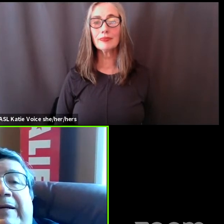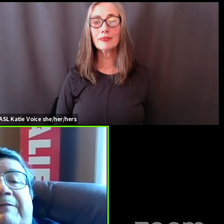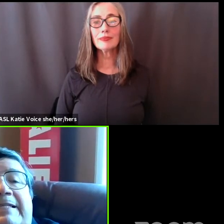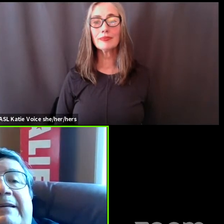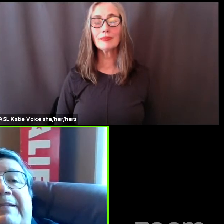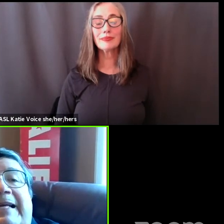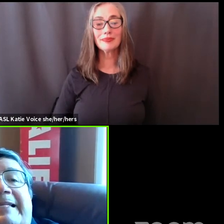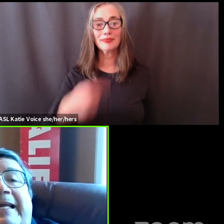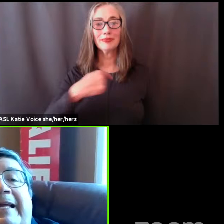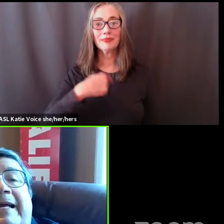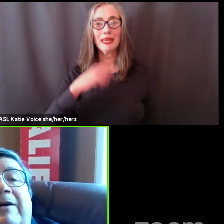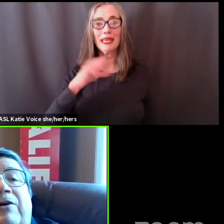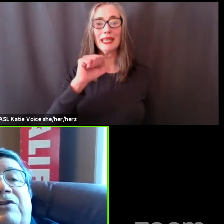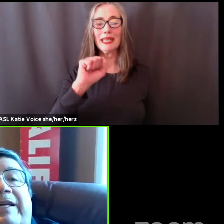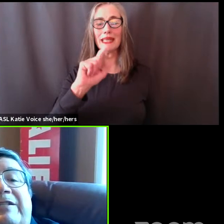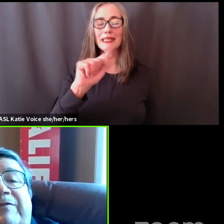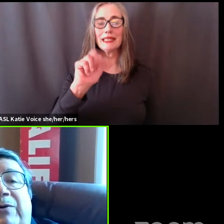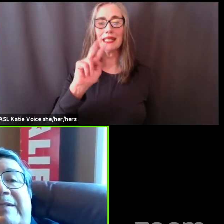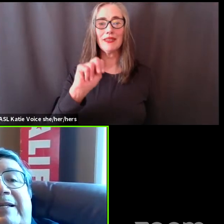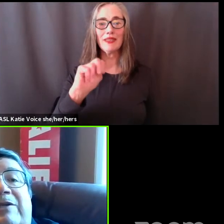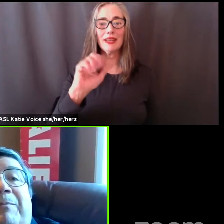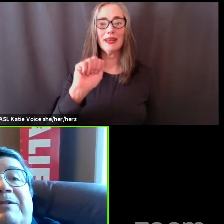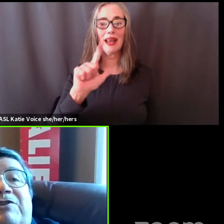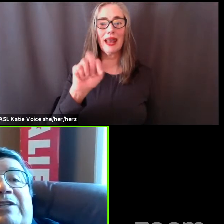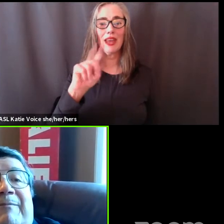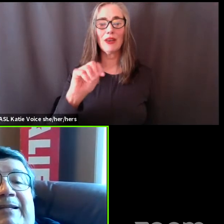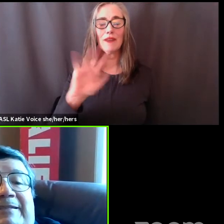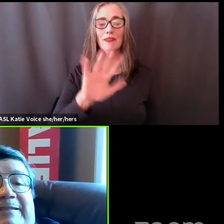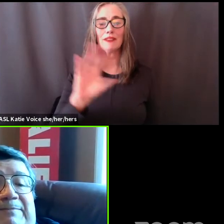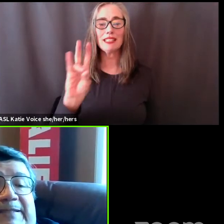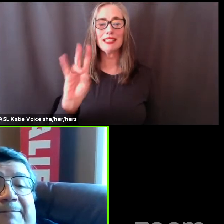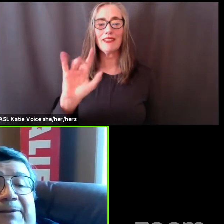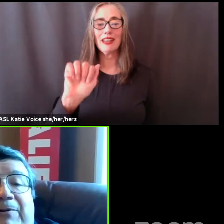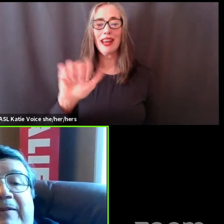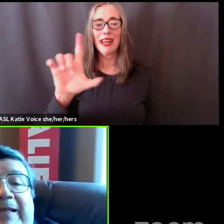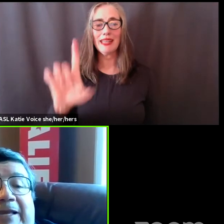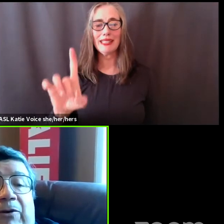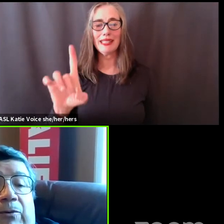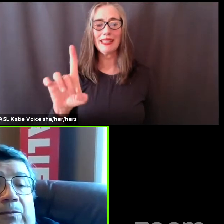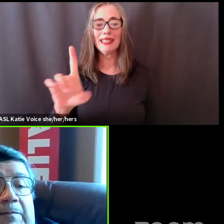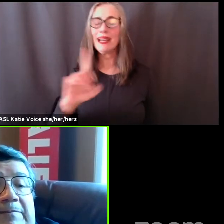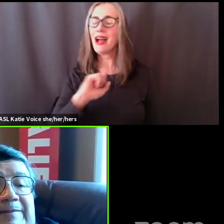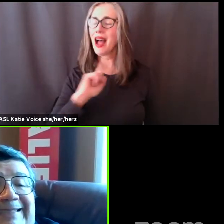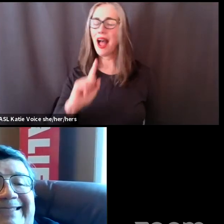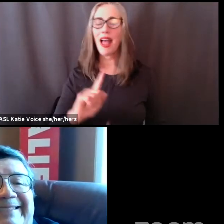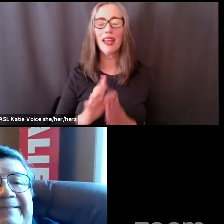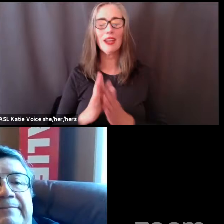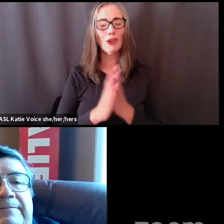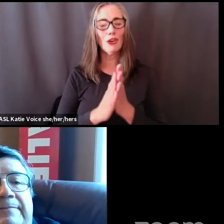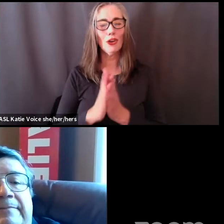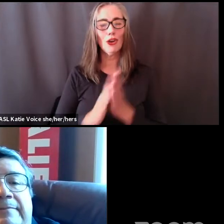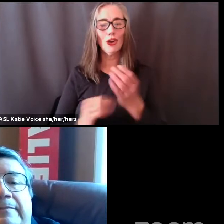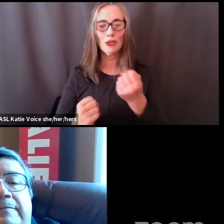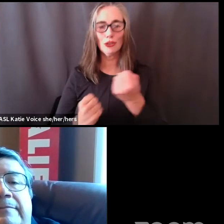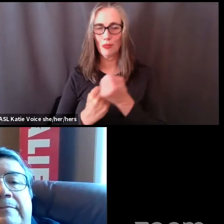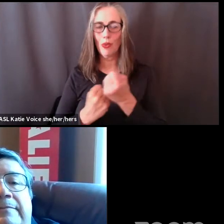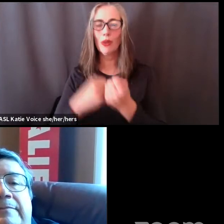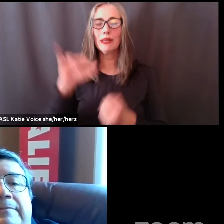Stephen O'Leary, 57th AD. I urge a yes vote. Seeing no opposition, I'm going to stop there. Thank you. Thank you, Mr.